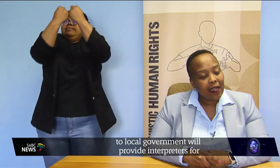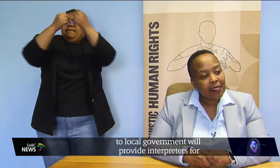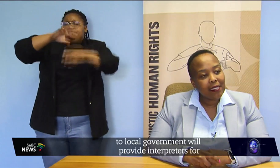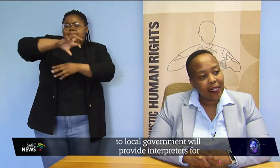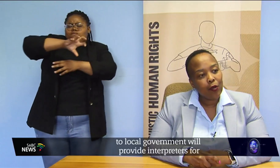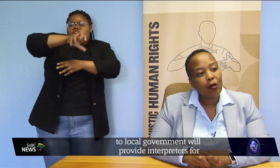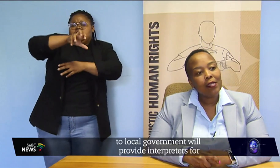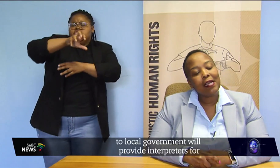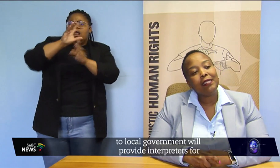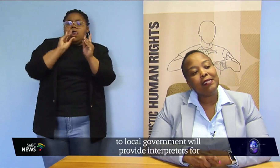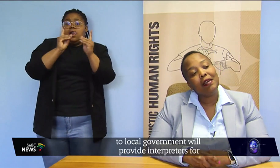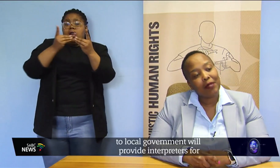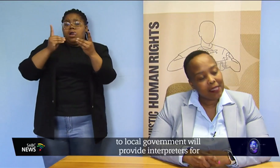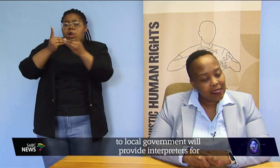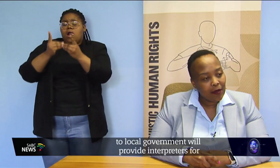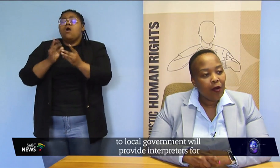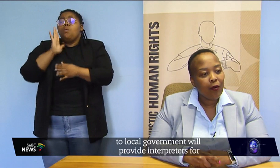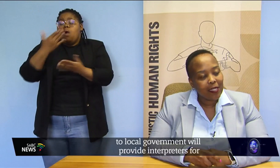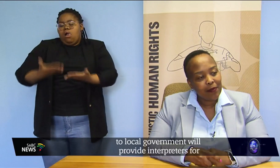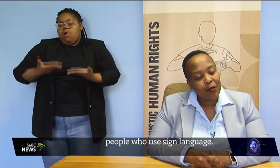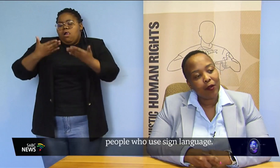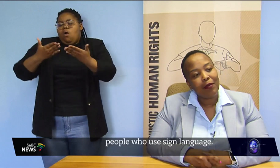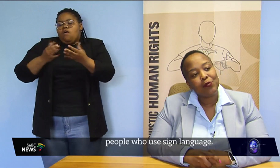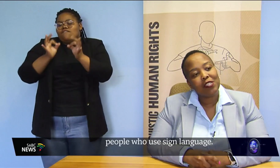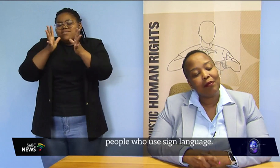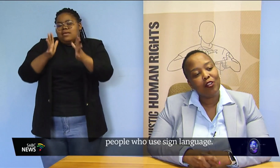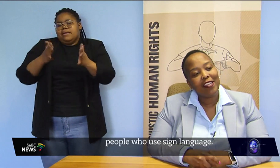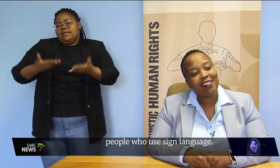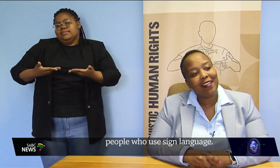ka ditirelo tša di-interpreting go batho ba ile gore ba šomiša polelo ya diatla.